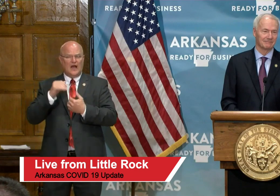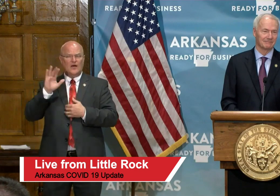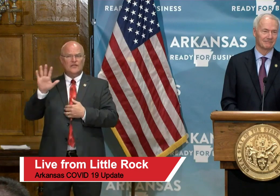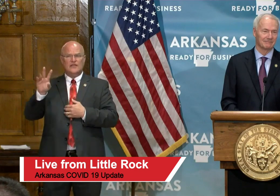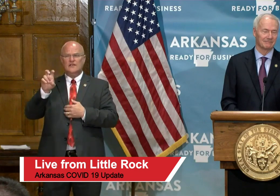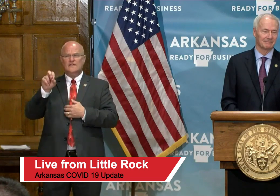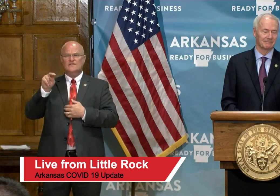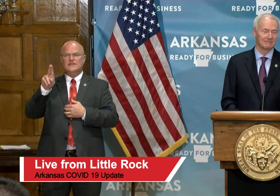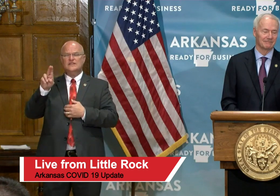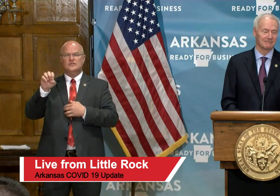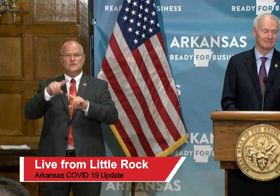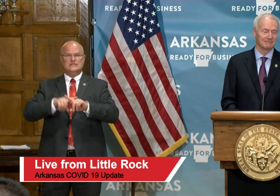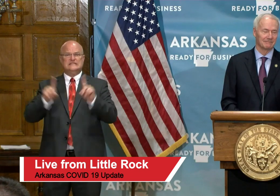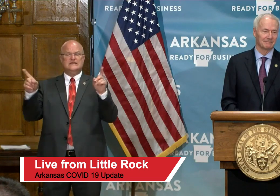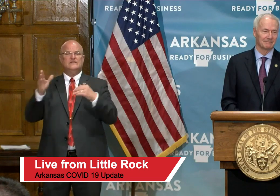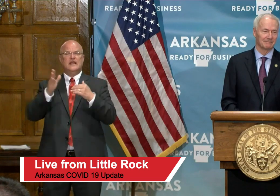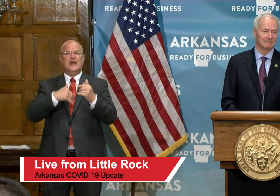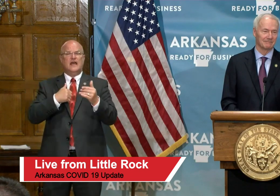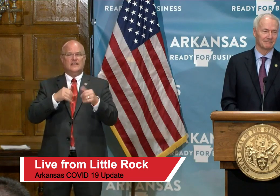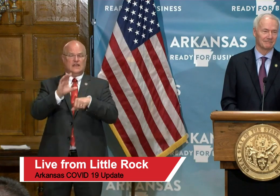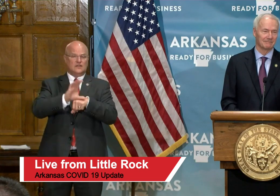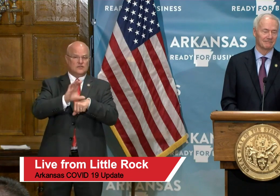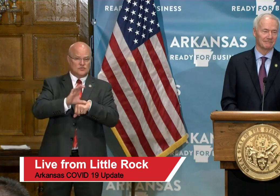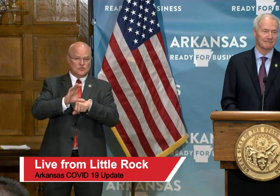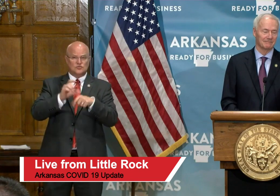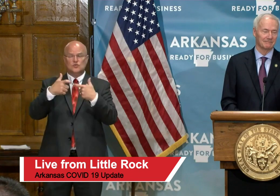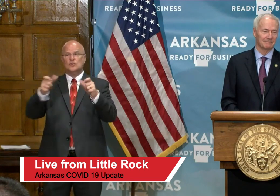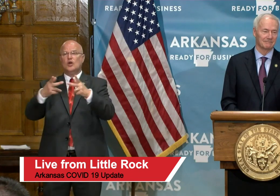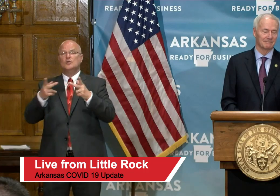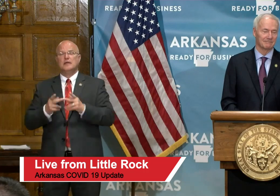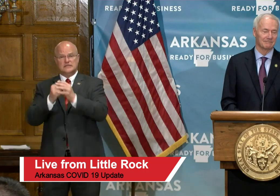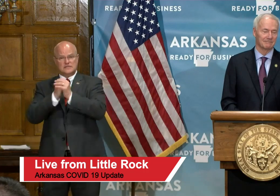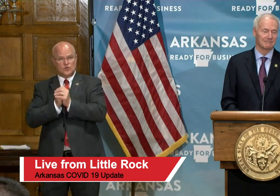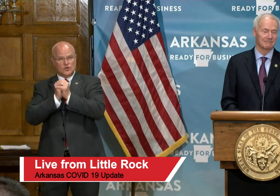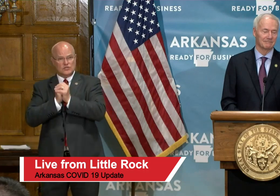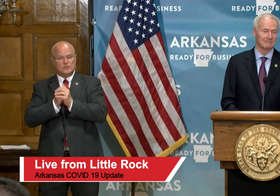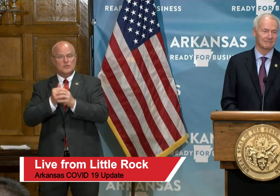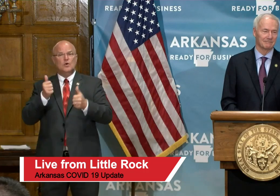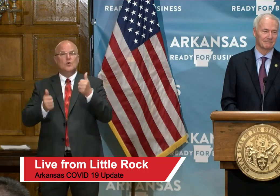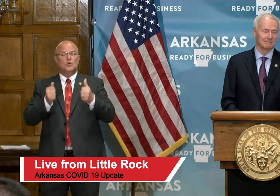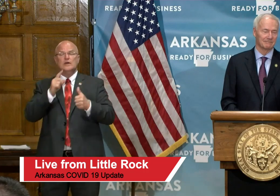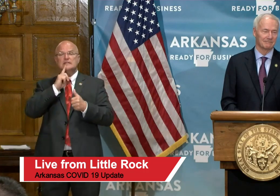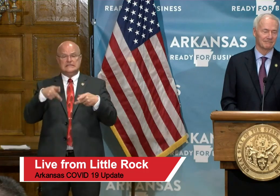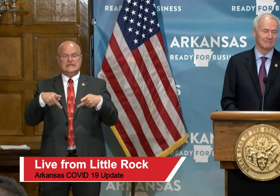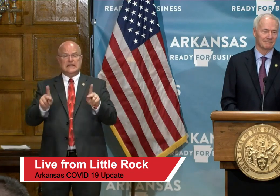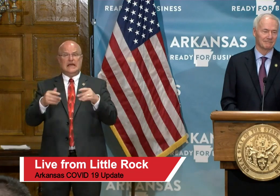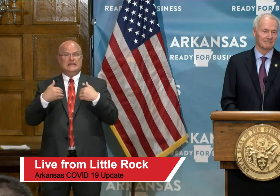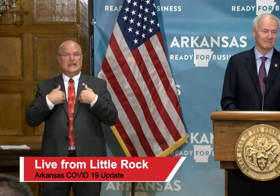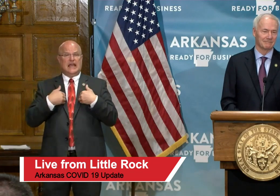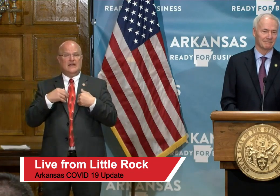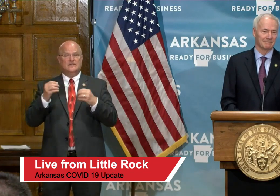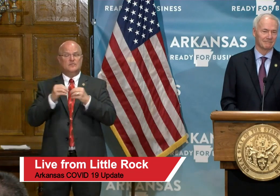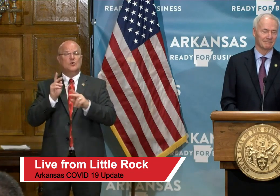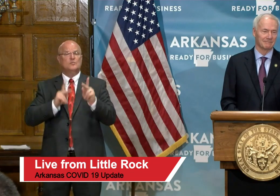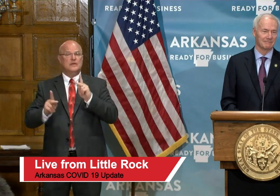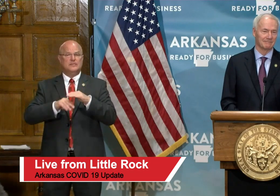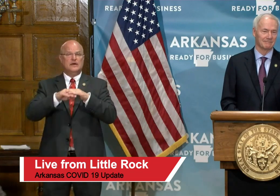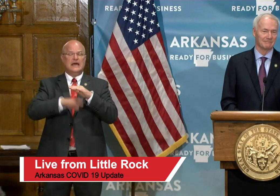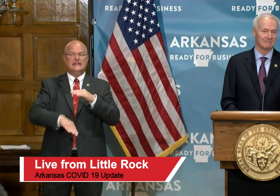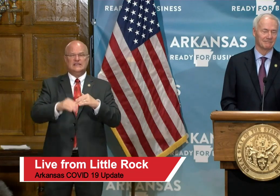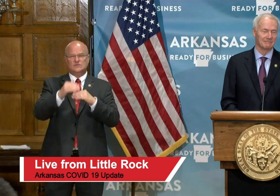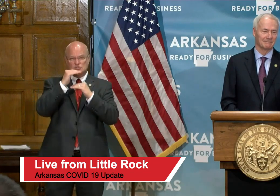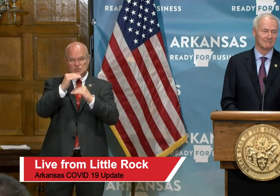is different than a church or a large place of worship, which is allowed to have more people and